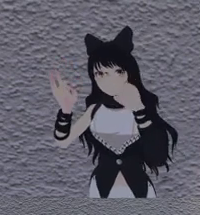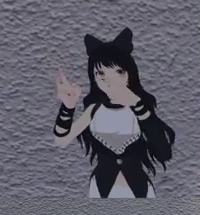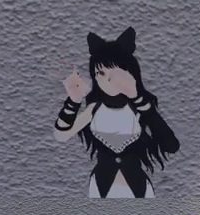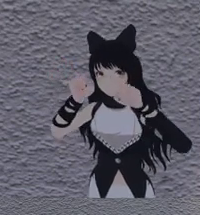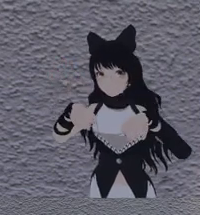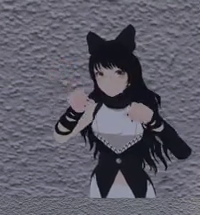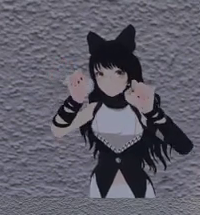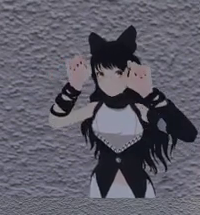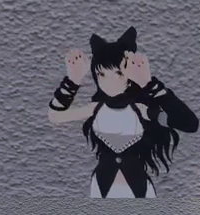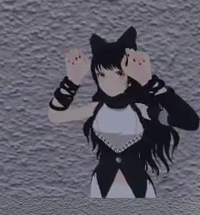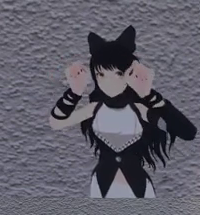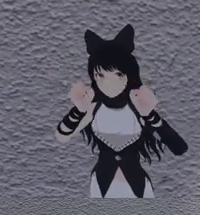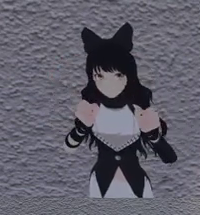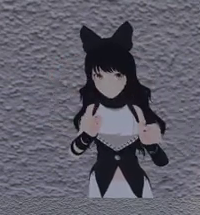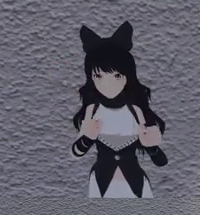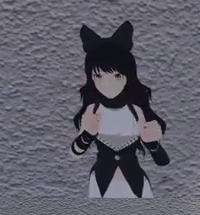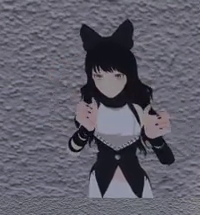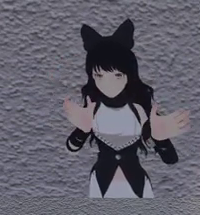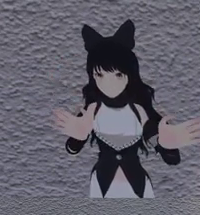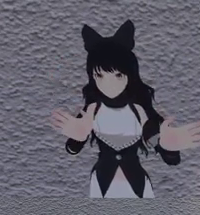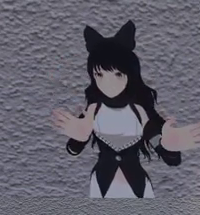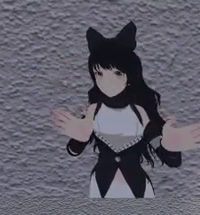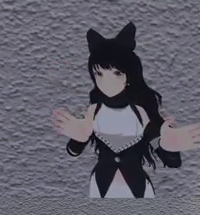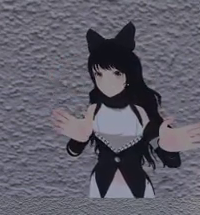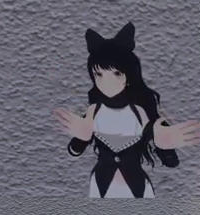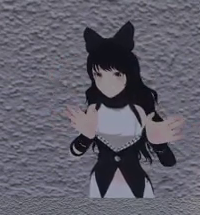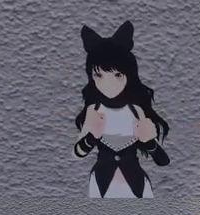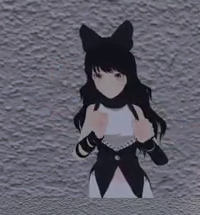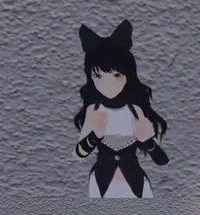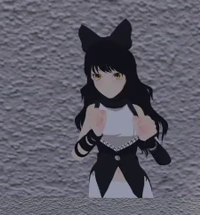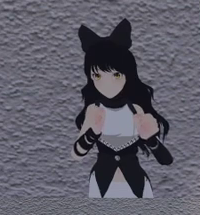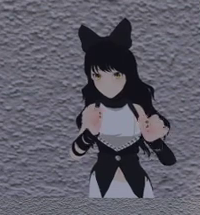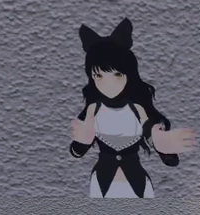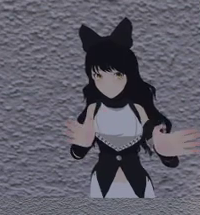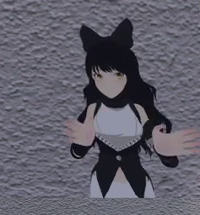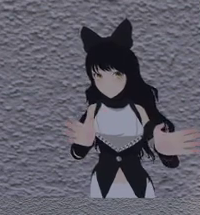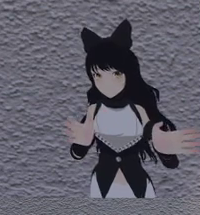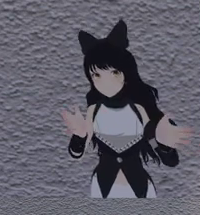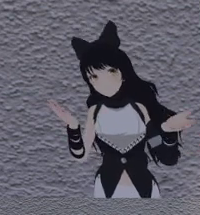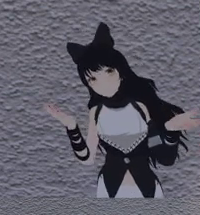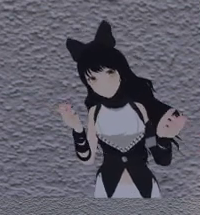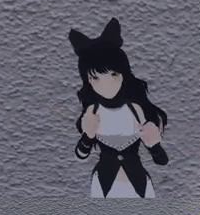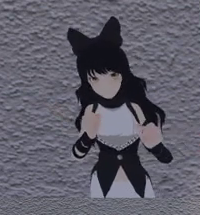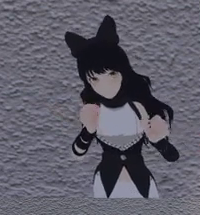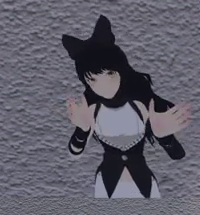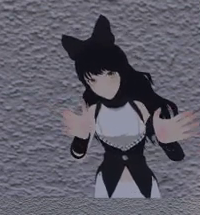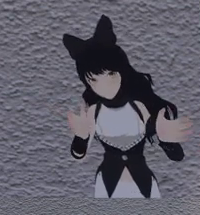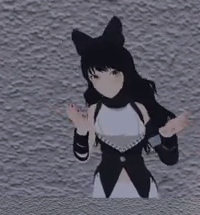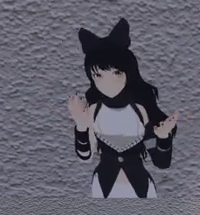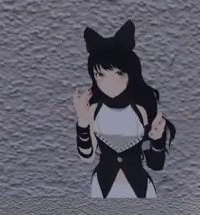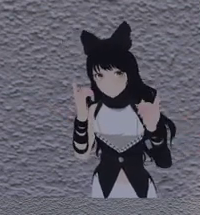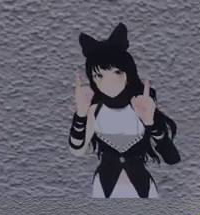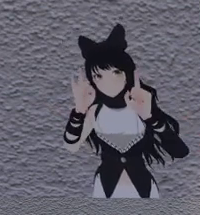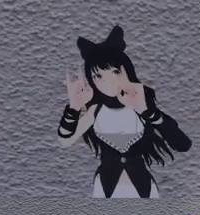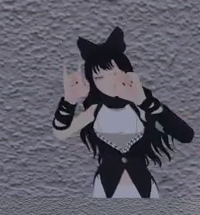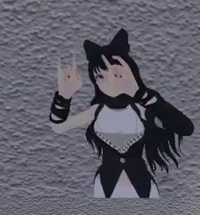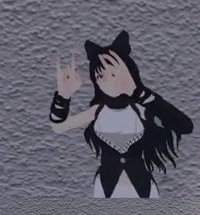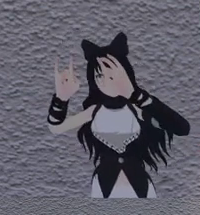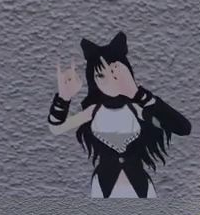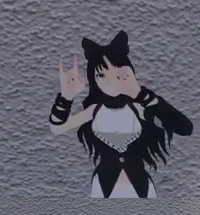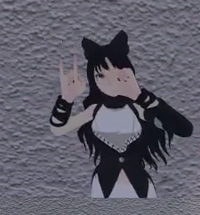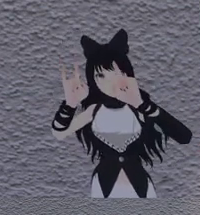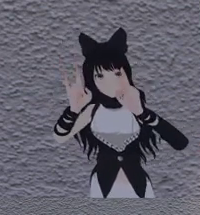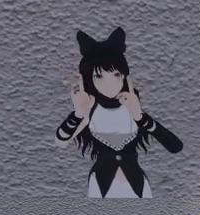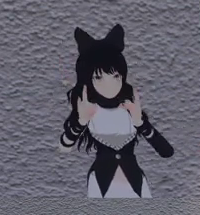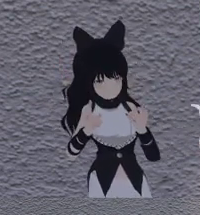that, you can use either open, yeah, closed to open hands, or like I say, the